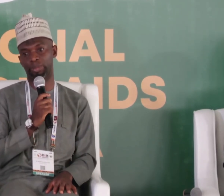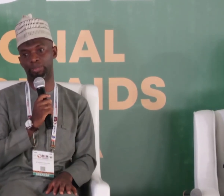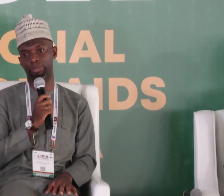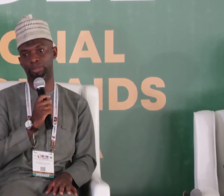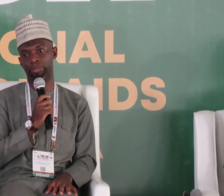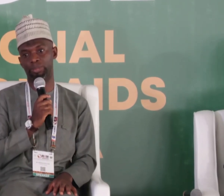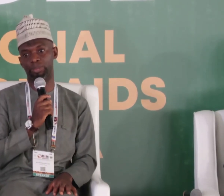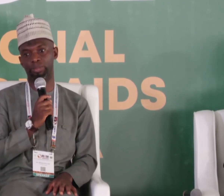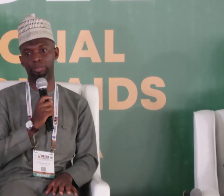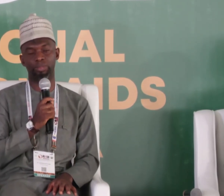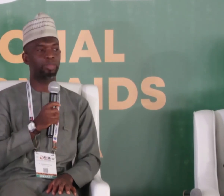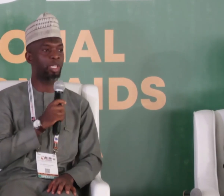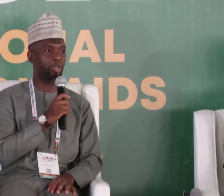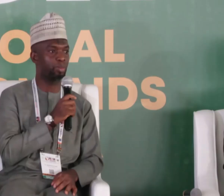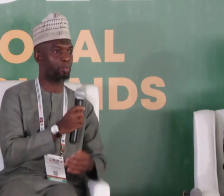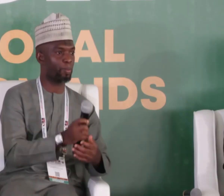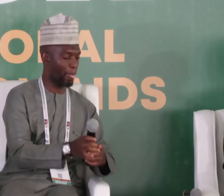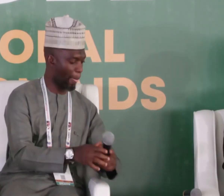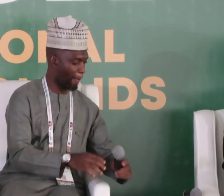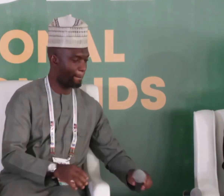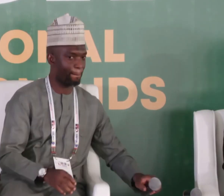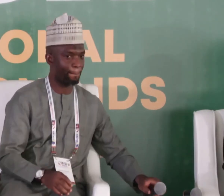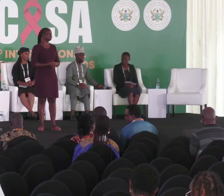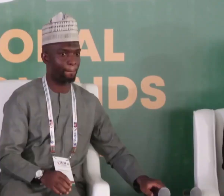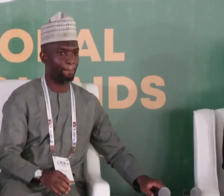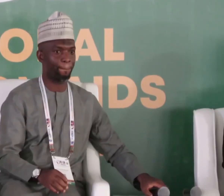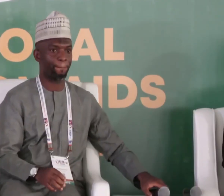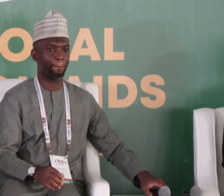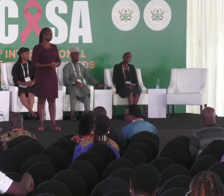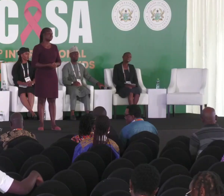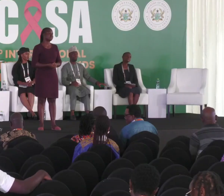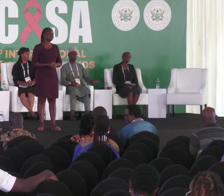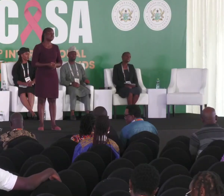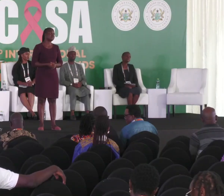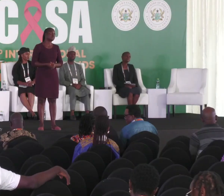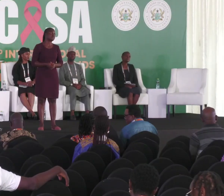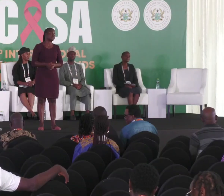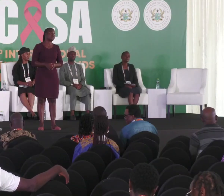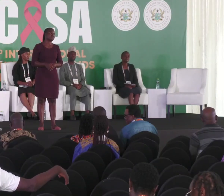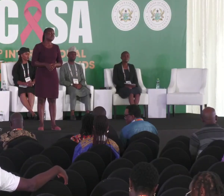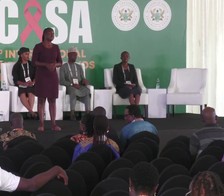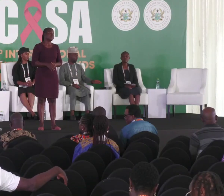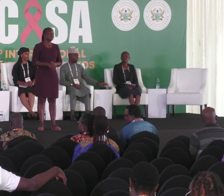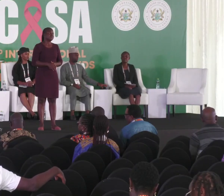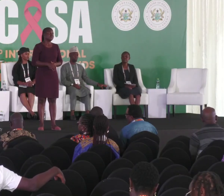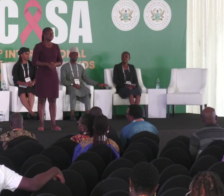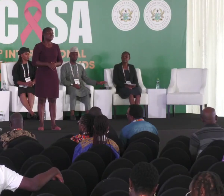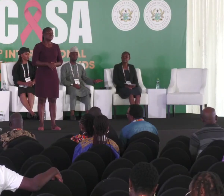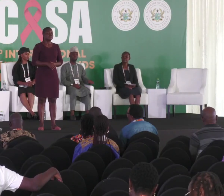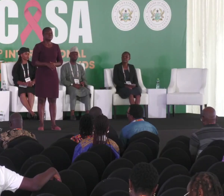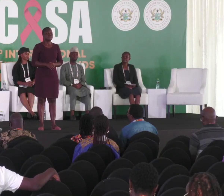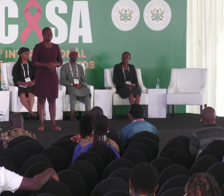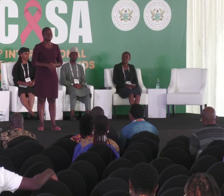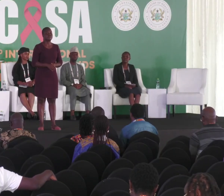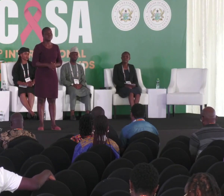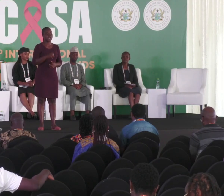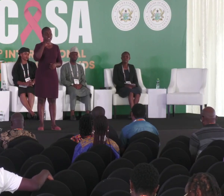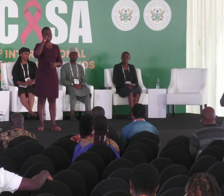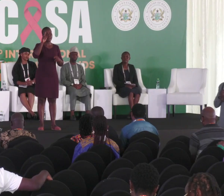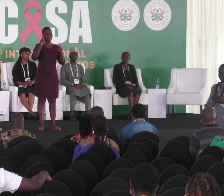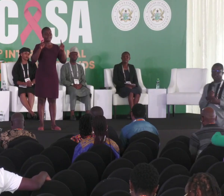partners. Thank you. Thank you. We just have under 1 minute. Is there any